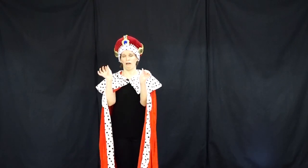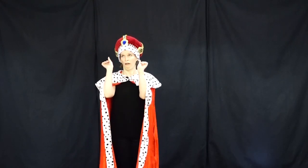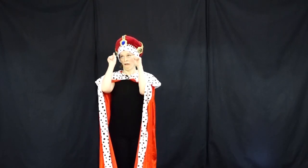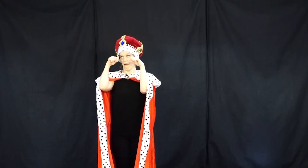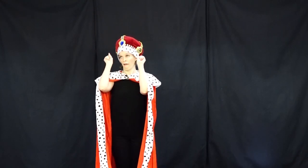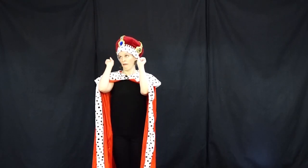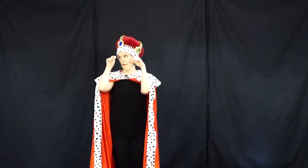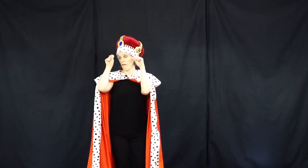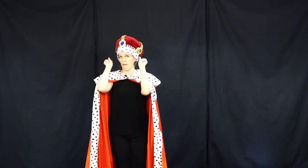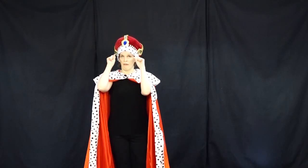on.